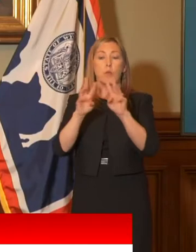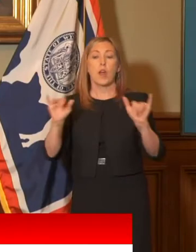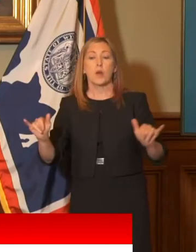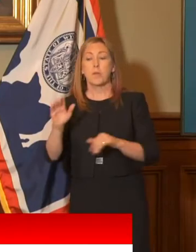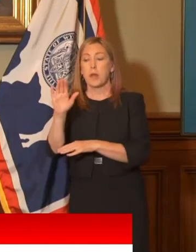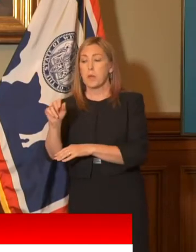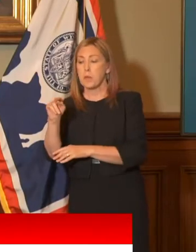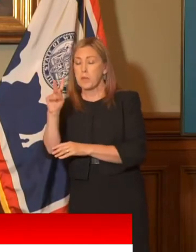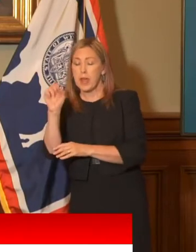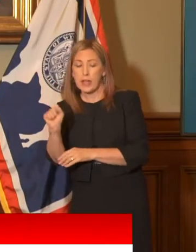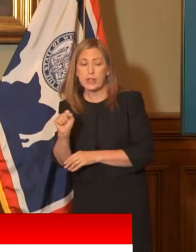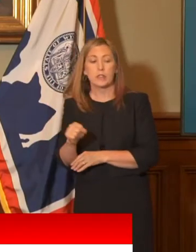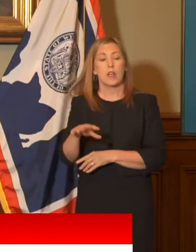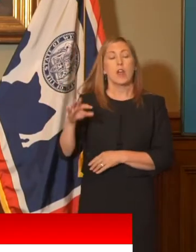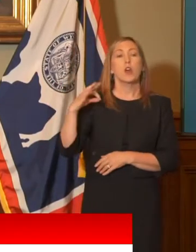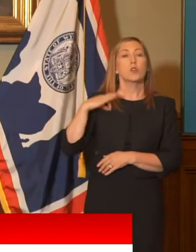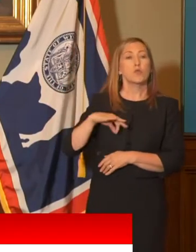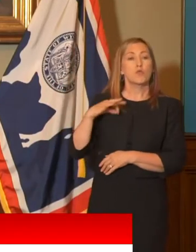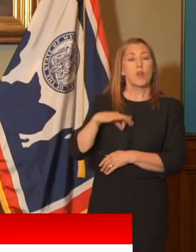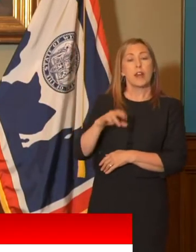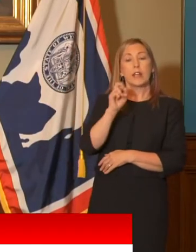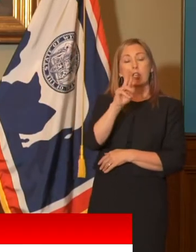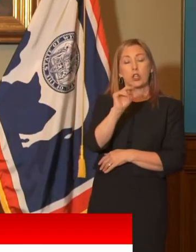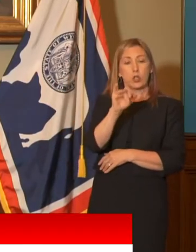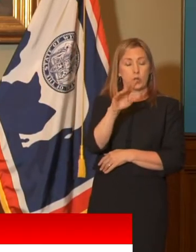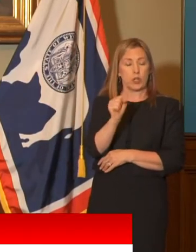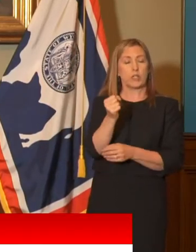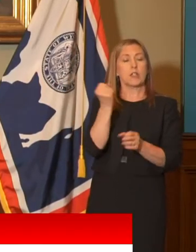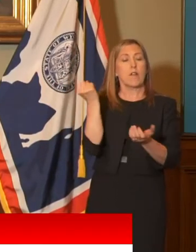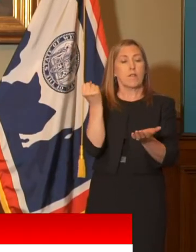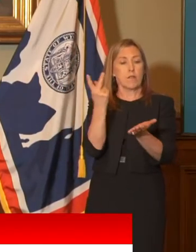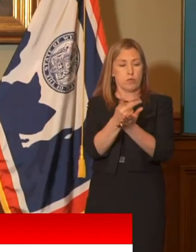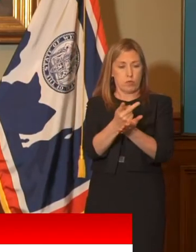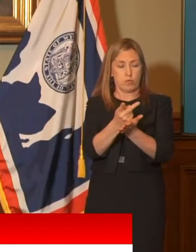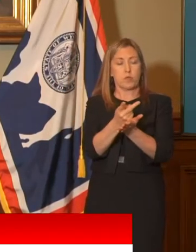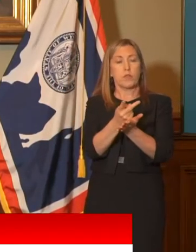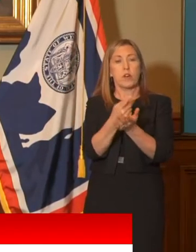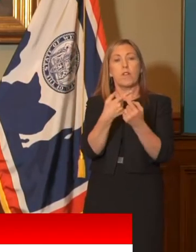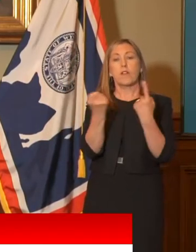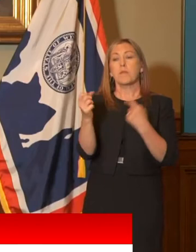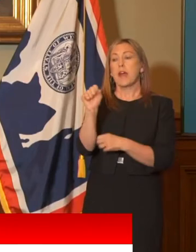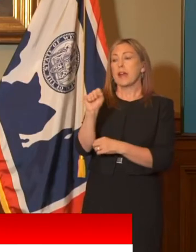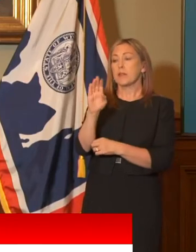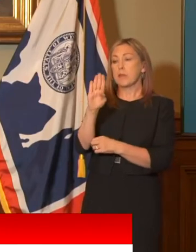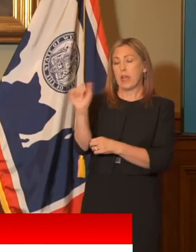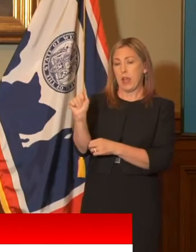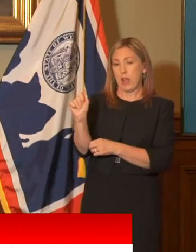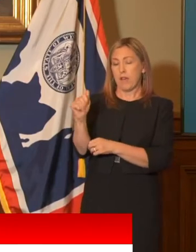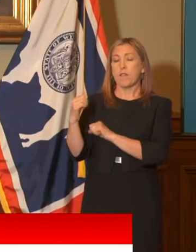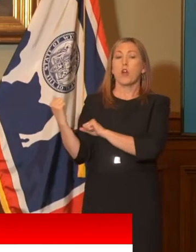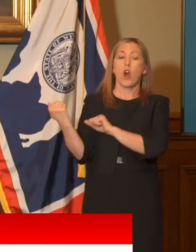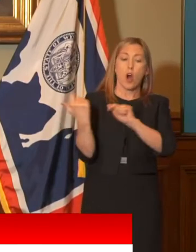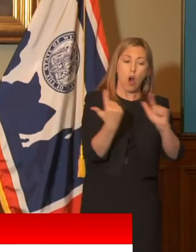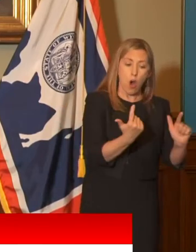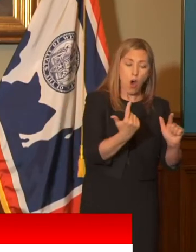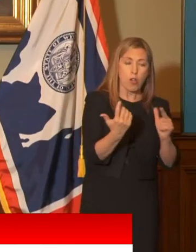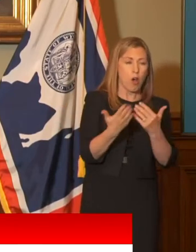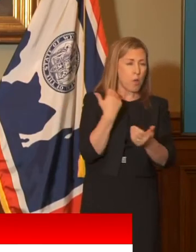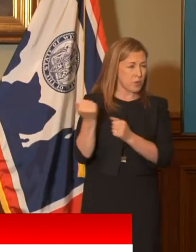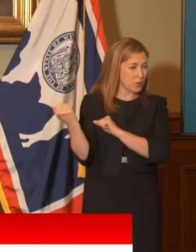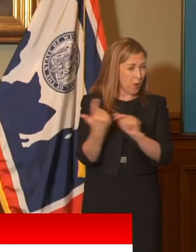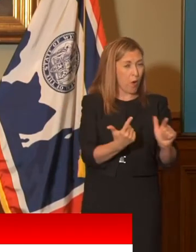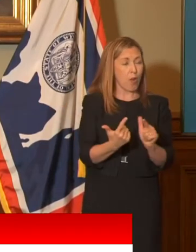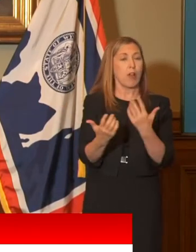unions are reporting that they have received loan approvals from SBA for nearly all of the PPP loan